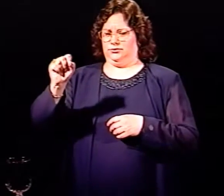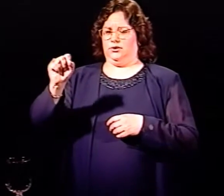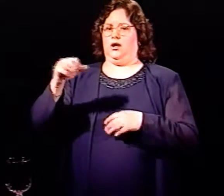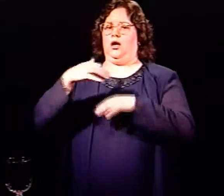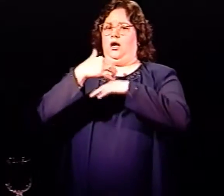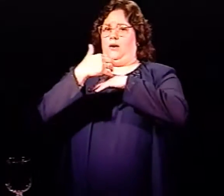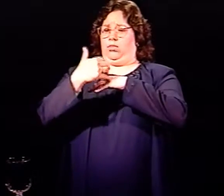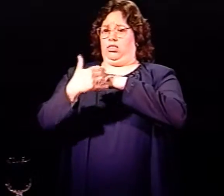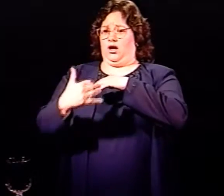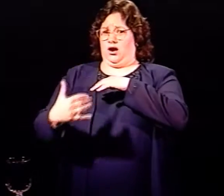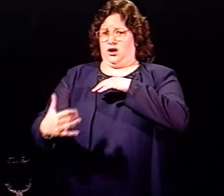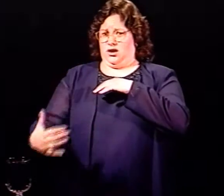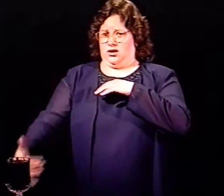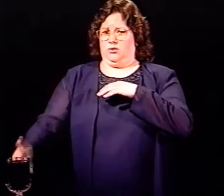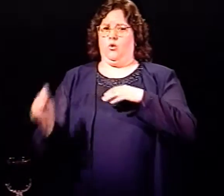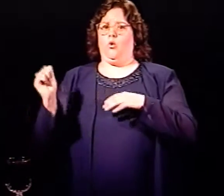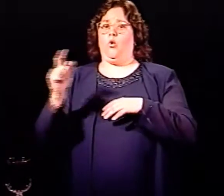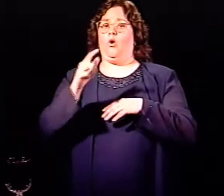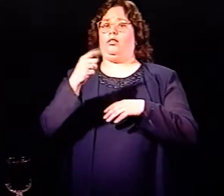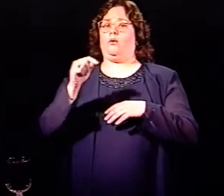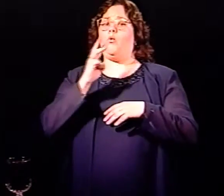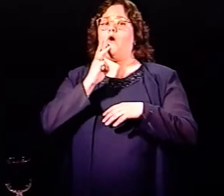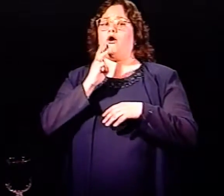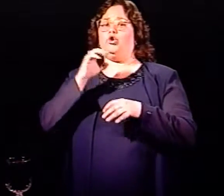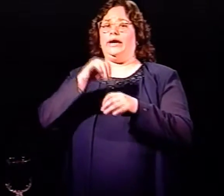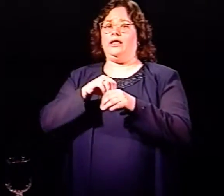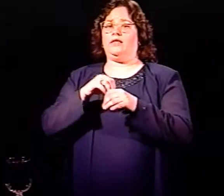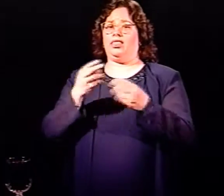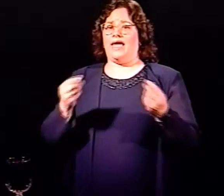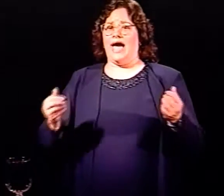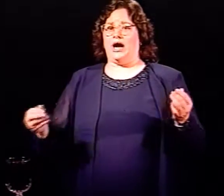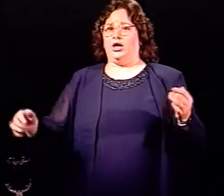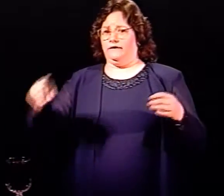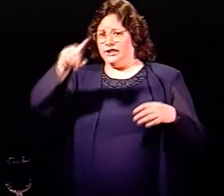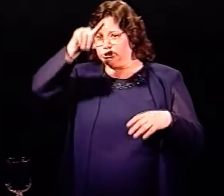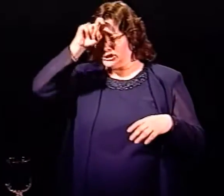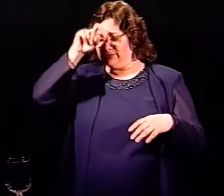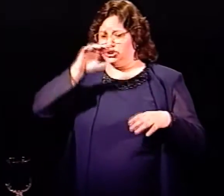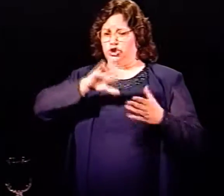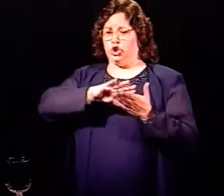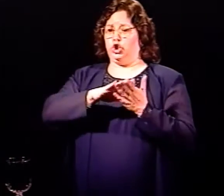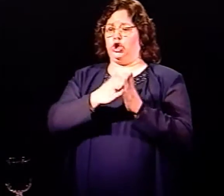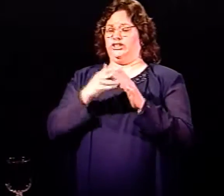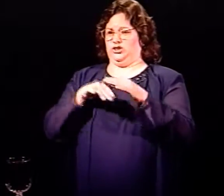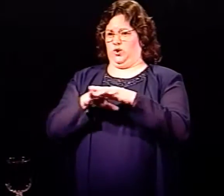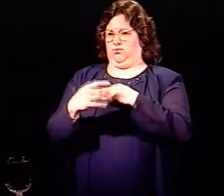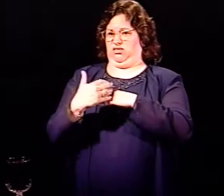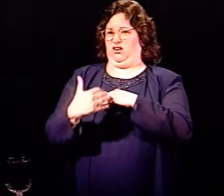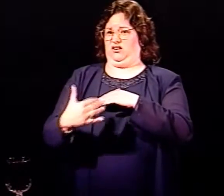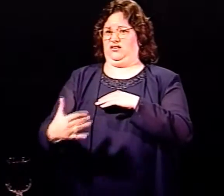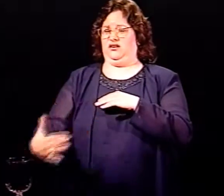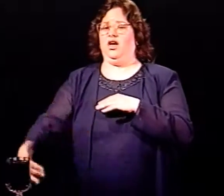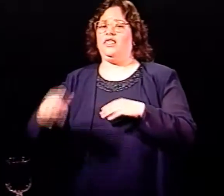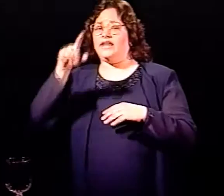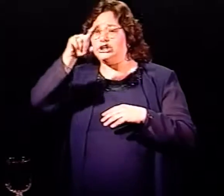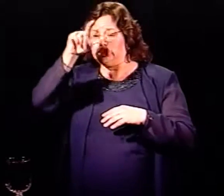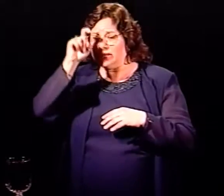Blood. All the water in the land of Egypt turned into blood. The Egyptians could